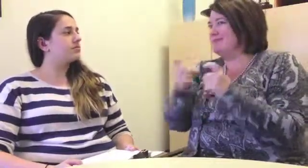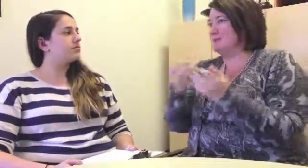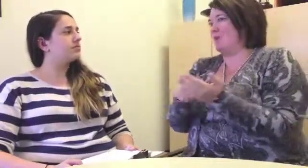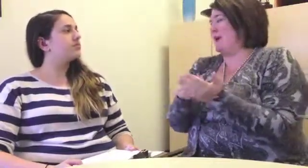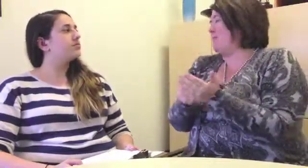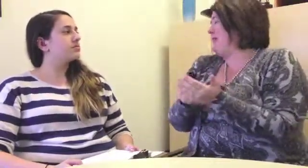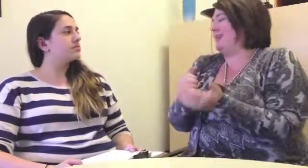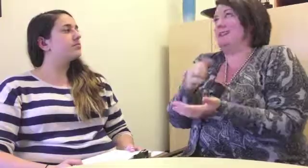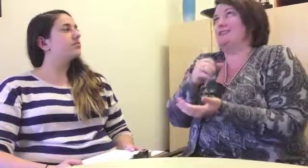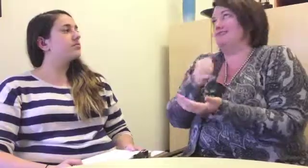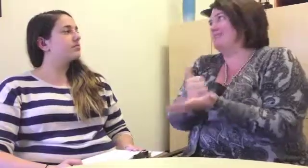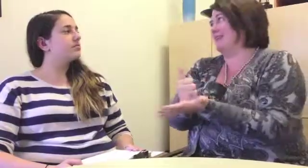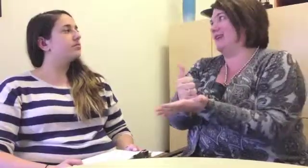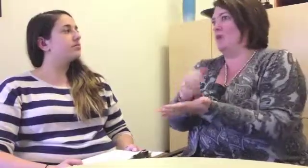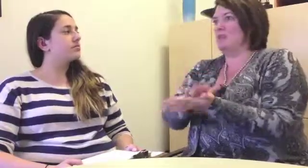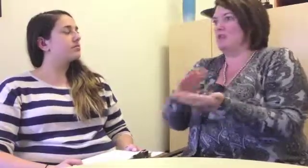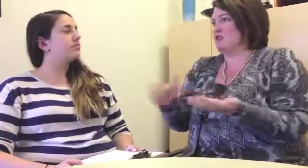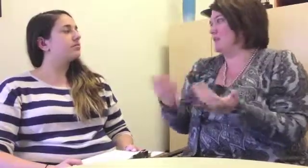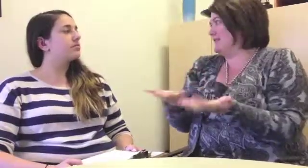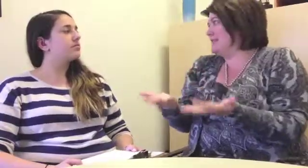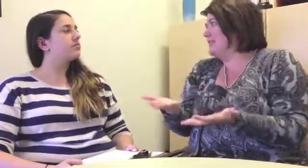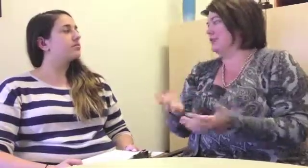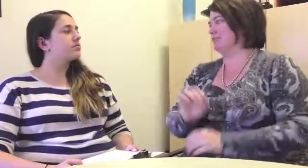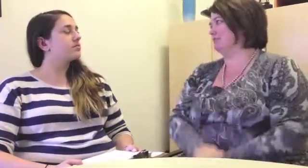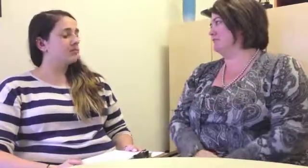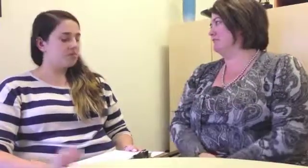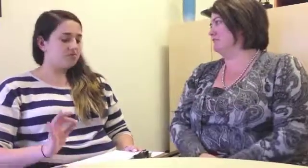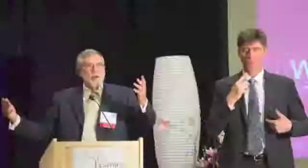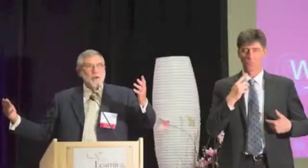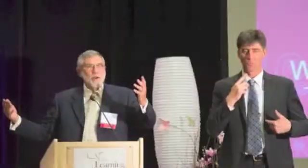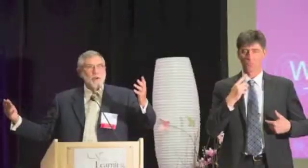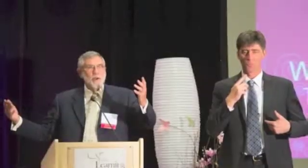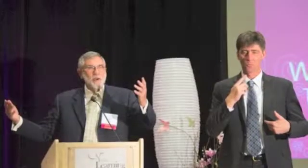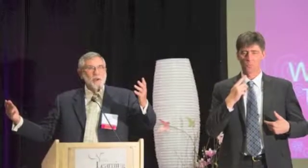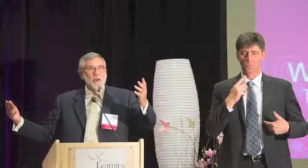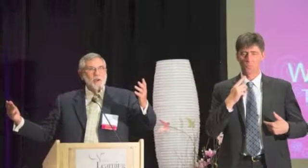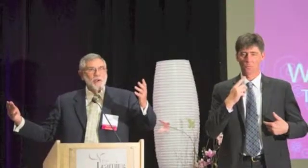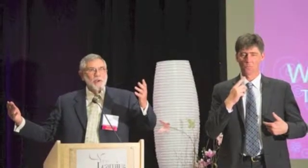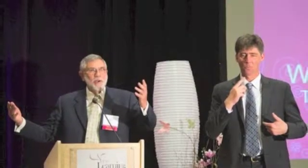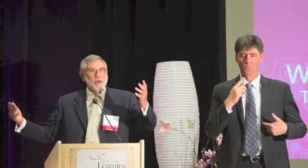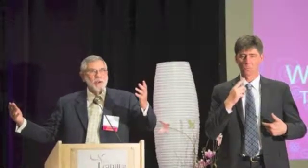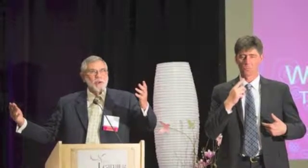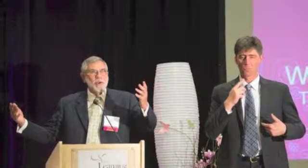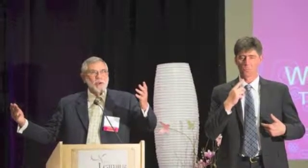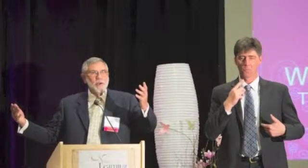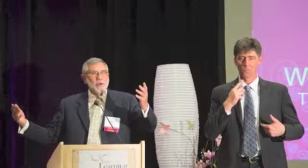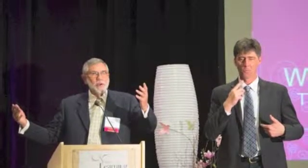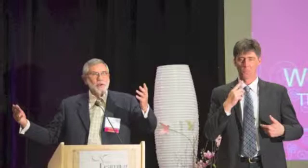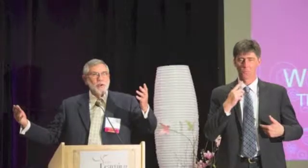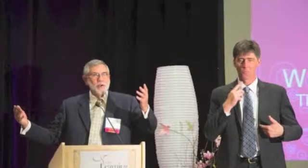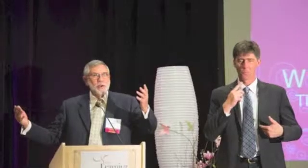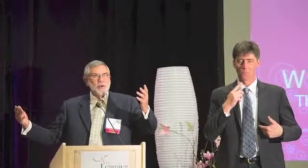there so they understand a little bit better about who we are and what our philosophy is all about so that we can help our students.